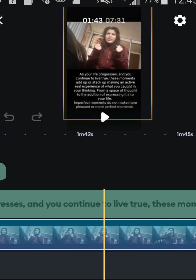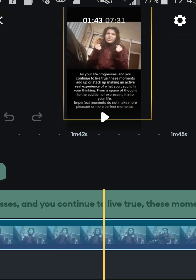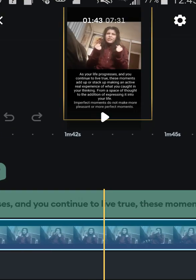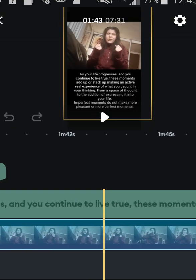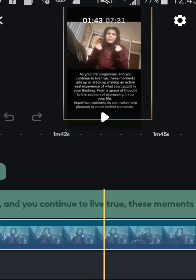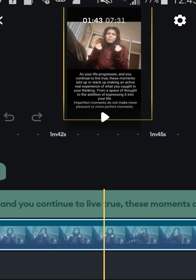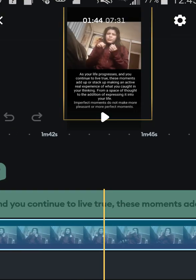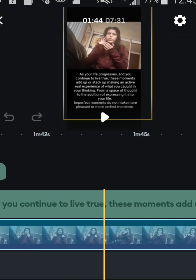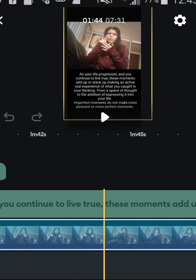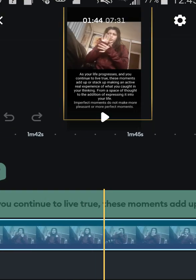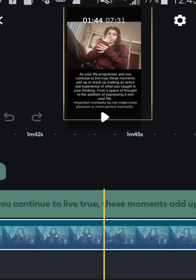getting bored